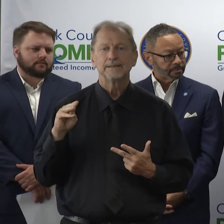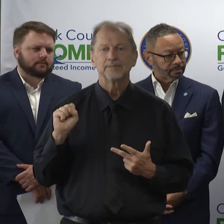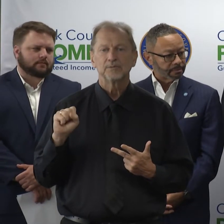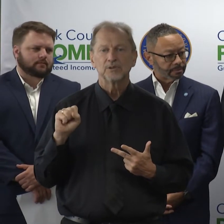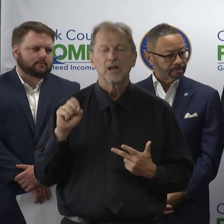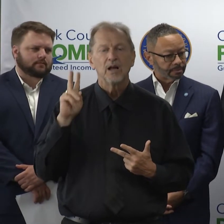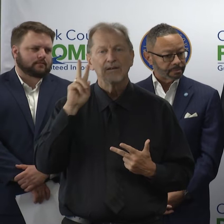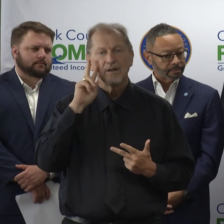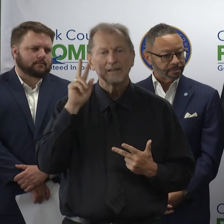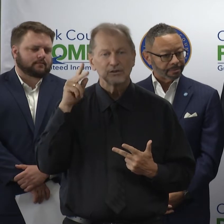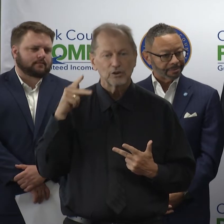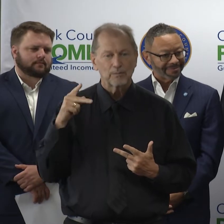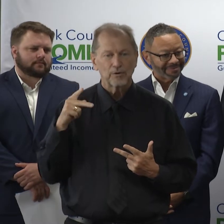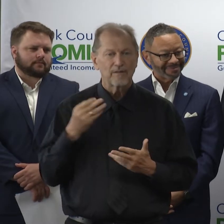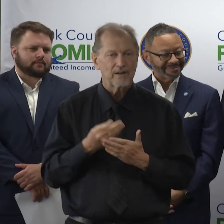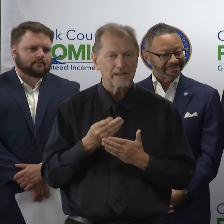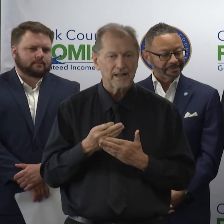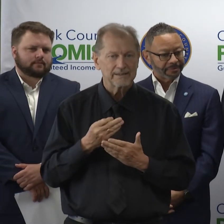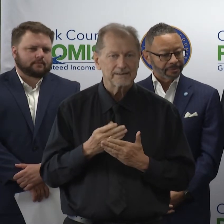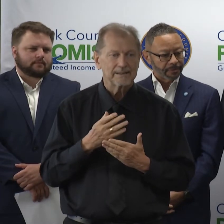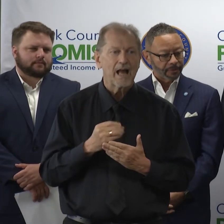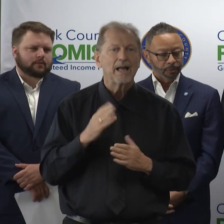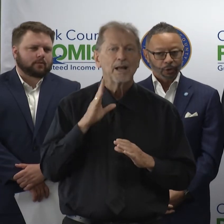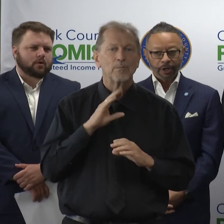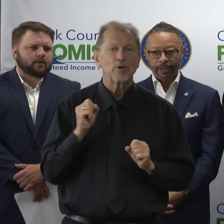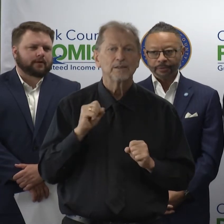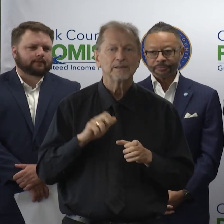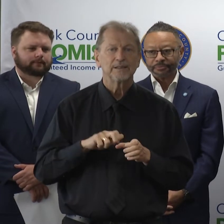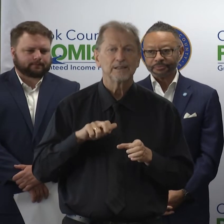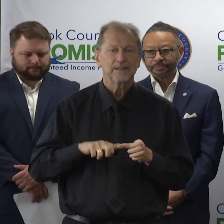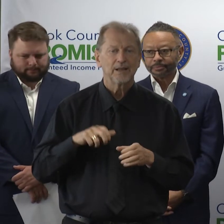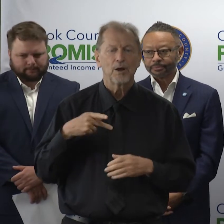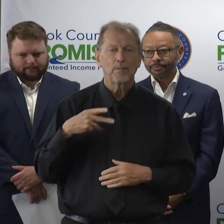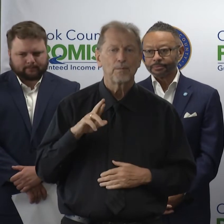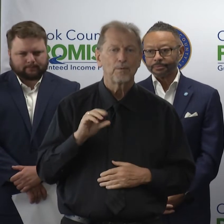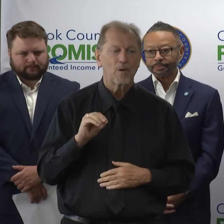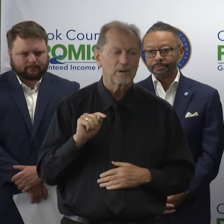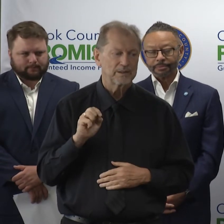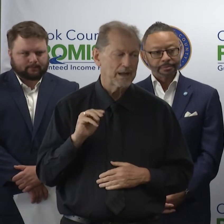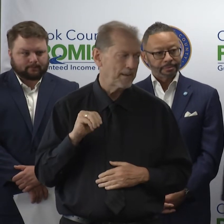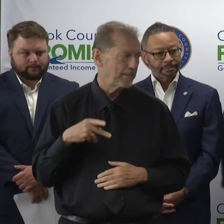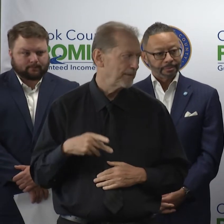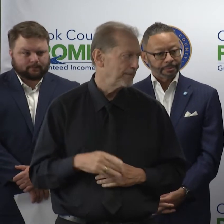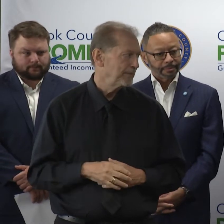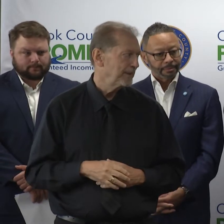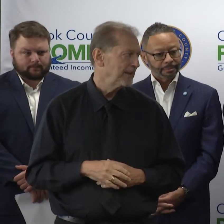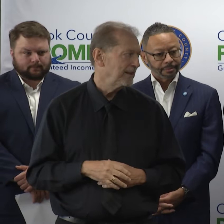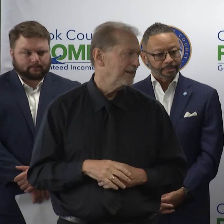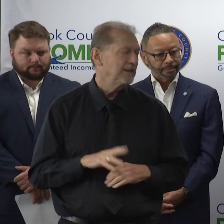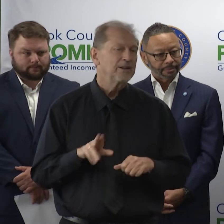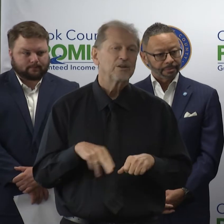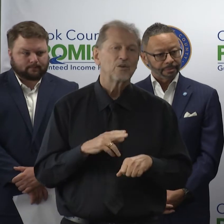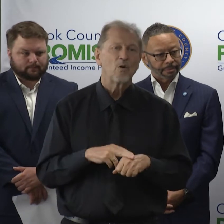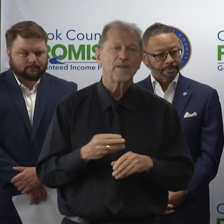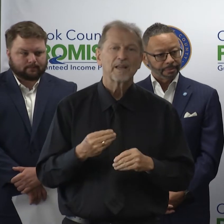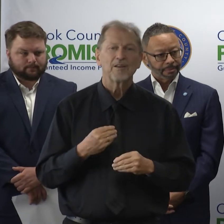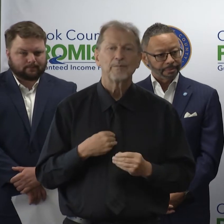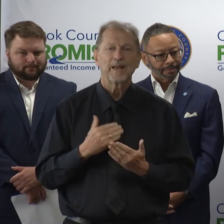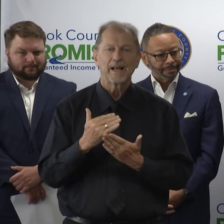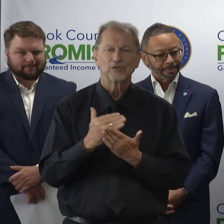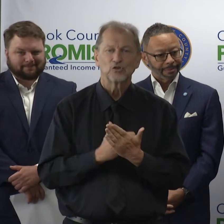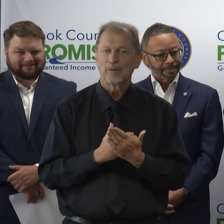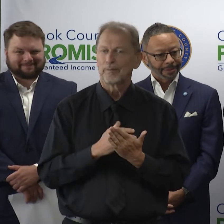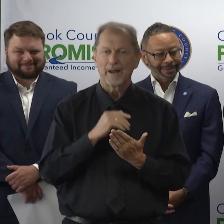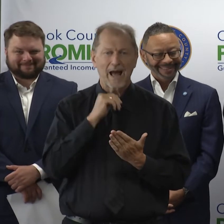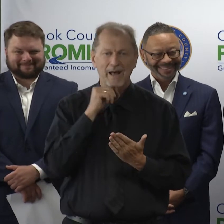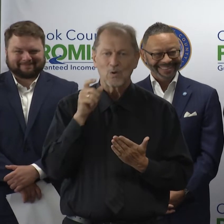Tem. Good morning, everyone. Good morning. You know, they usually give us the script that we're going to do, but I don't stick the scripts that I